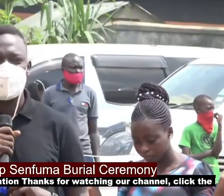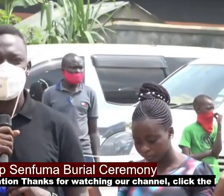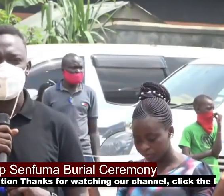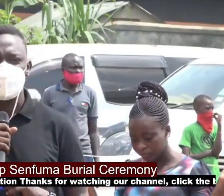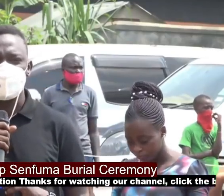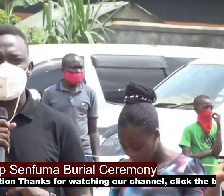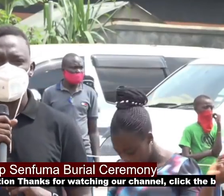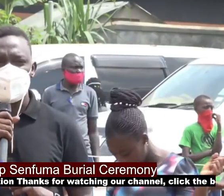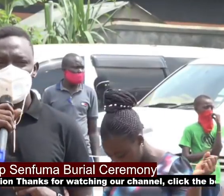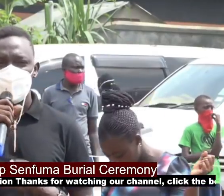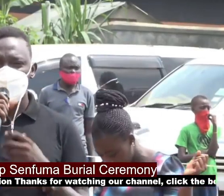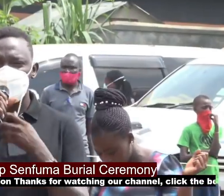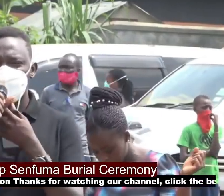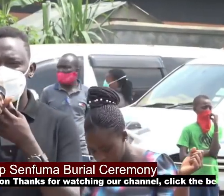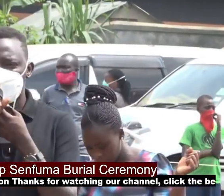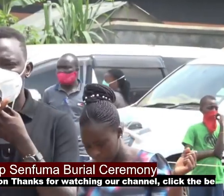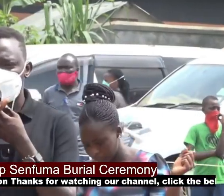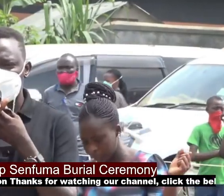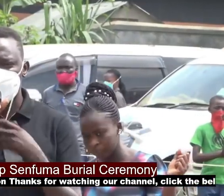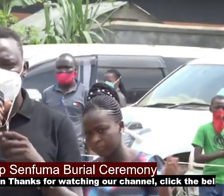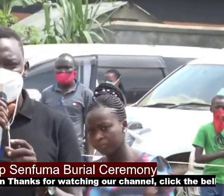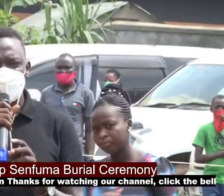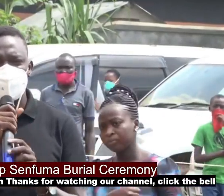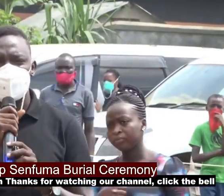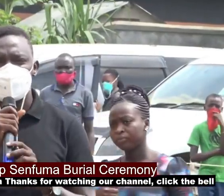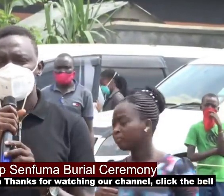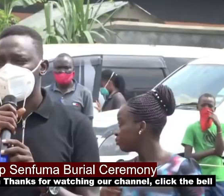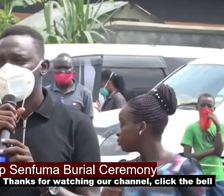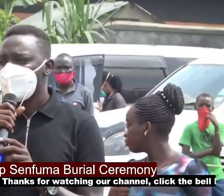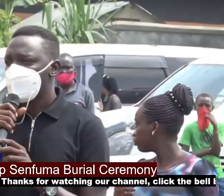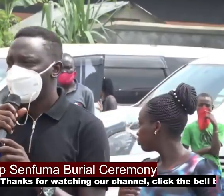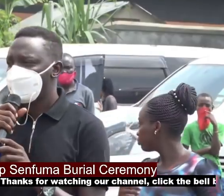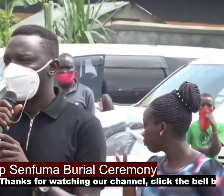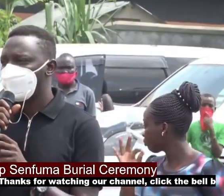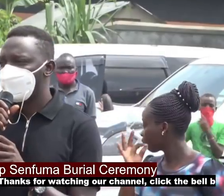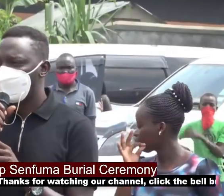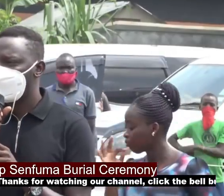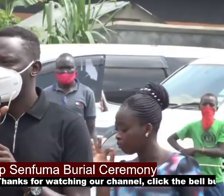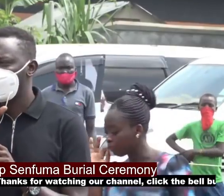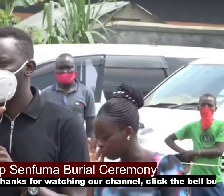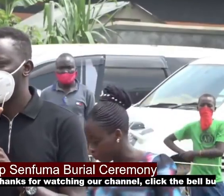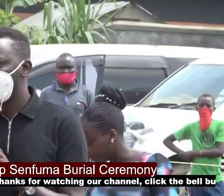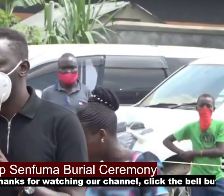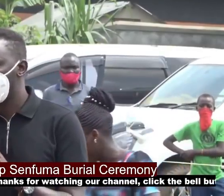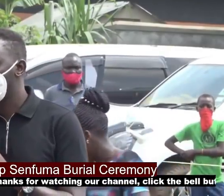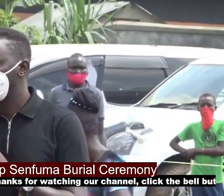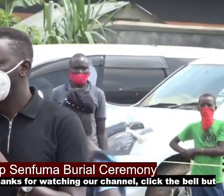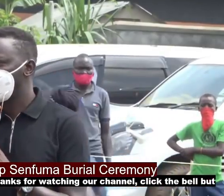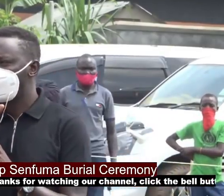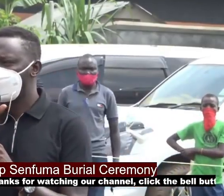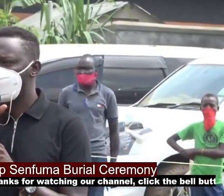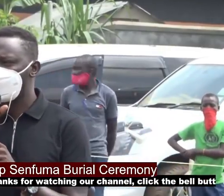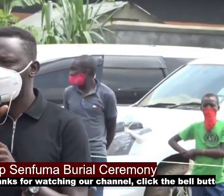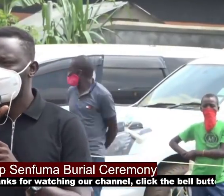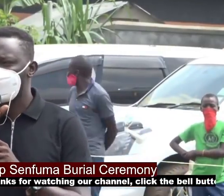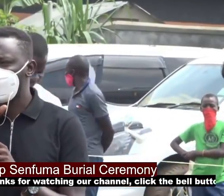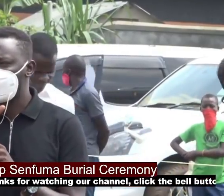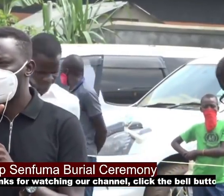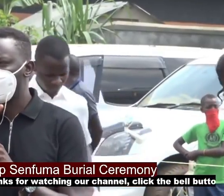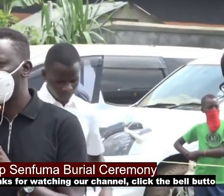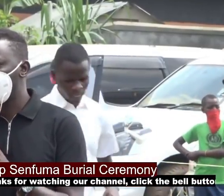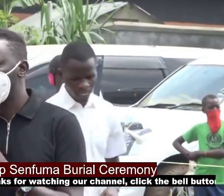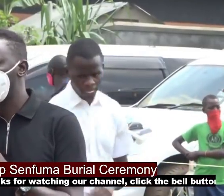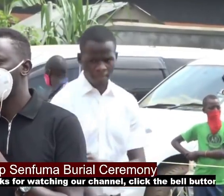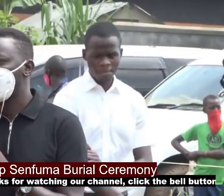omulokozi. Mama Feva, Senfuma, Akadeva Fame, Sumba Alex, Sumba Tom,